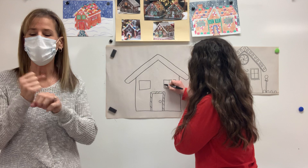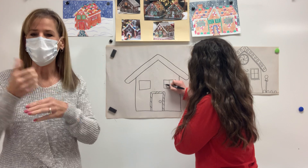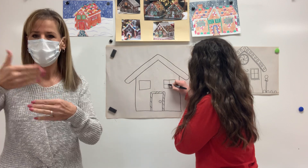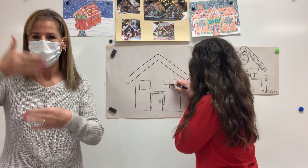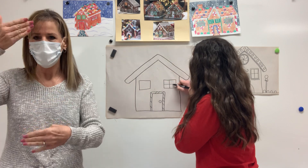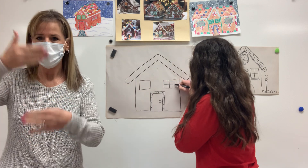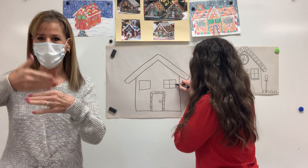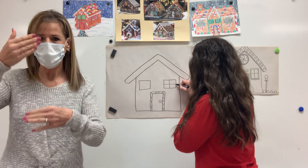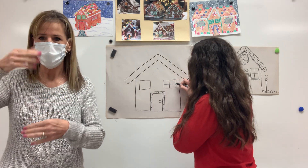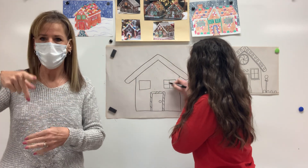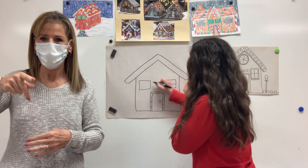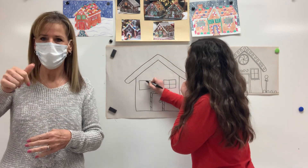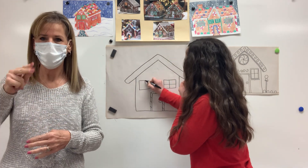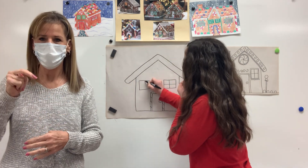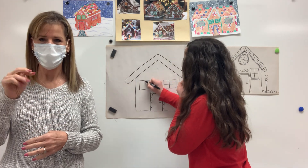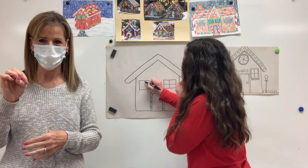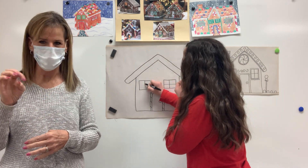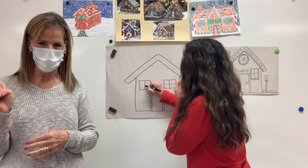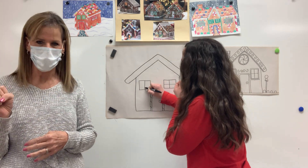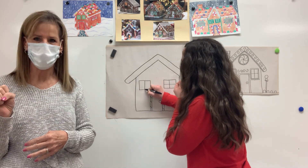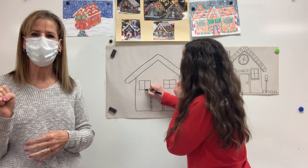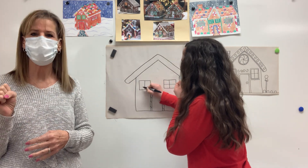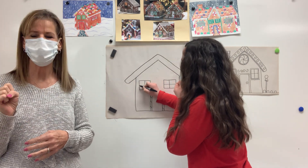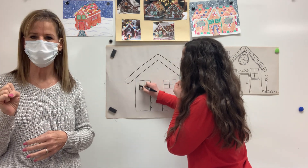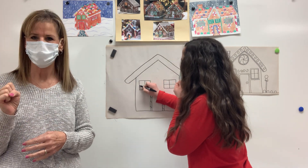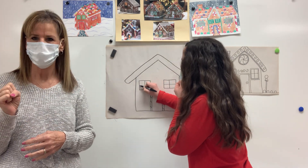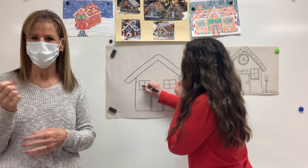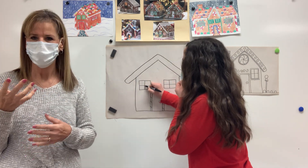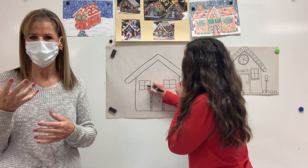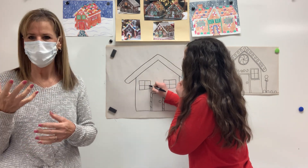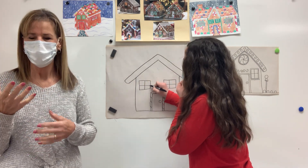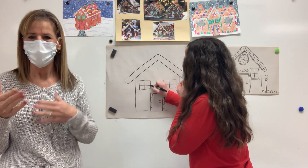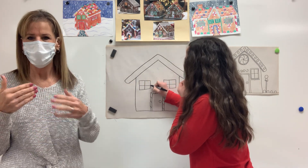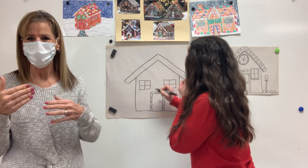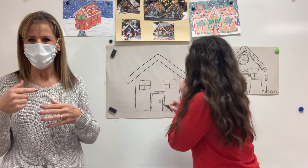out of frosting if you wanted to, and pretend there was some glass sugar there.